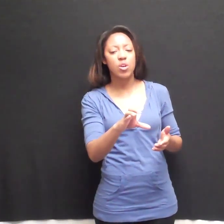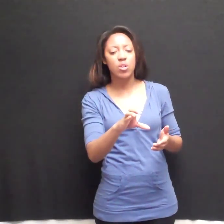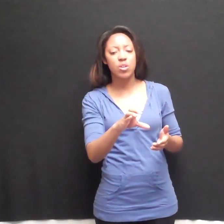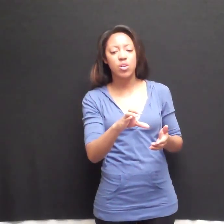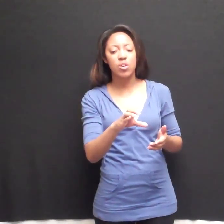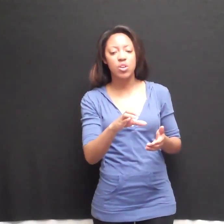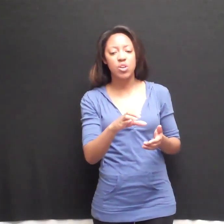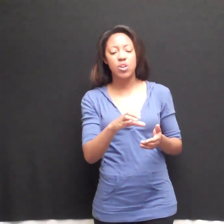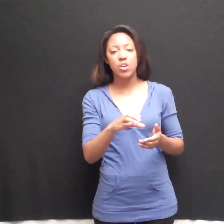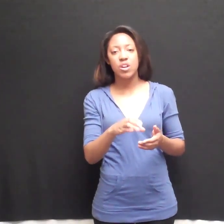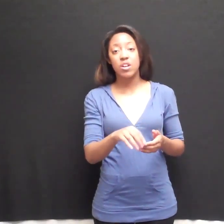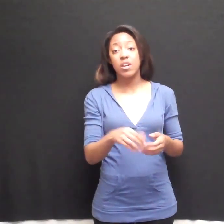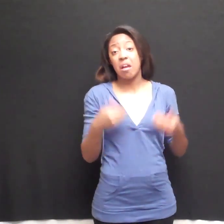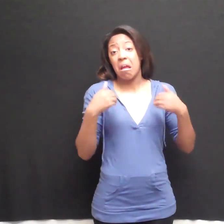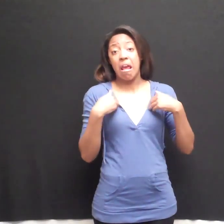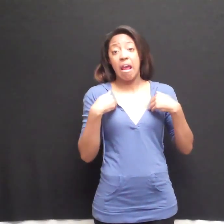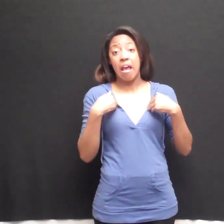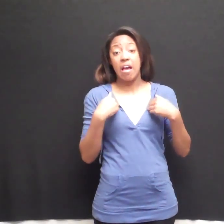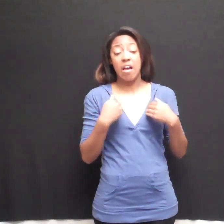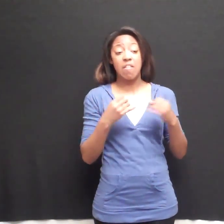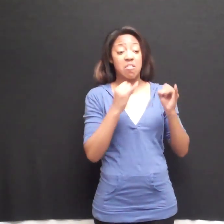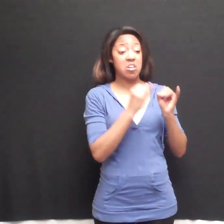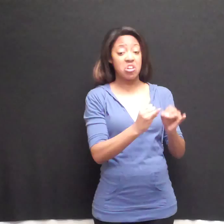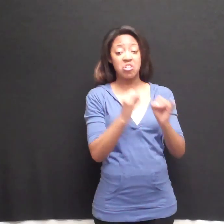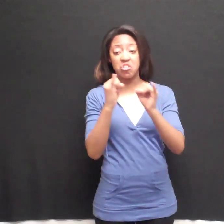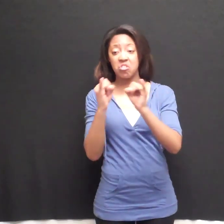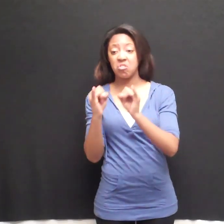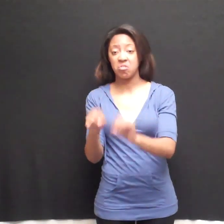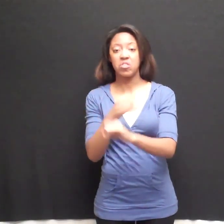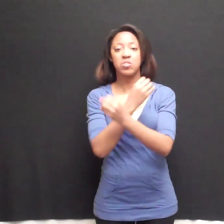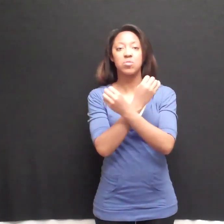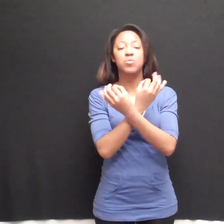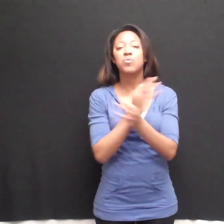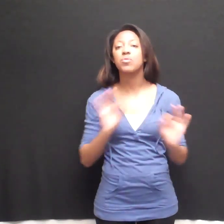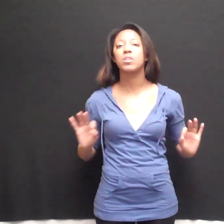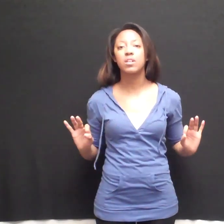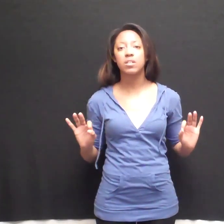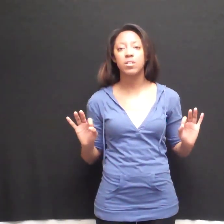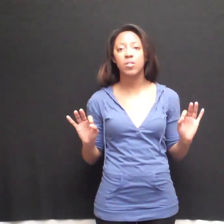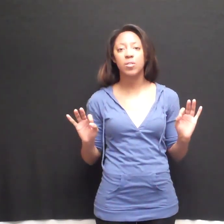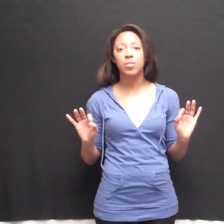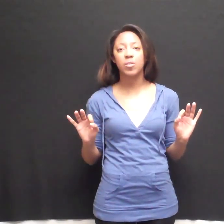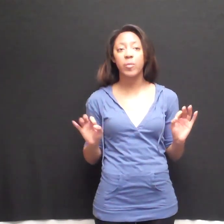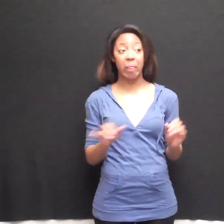He wouldn't let you stop. Not for a drink. The bathroom, nothing.